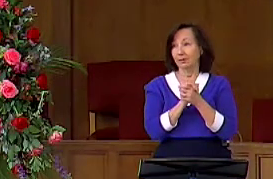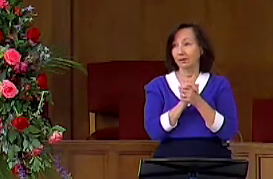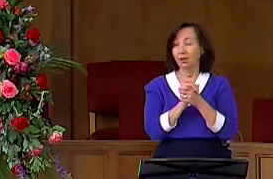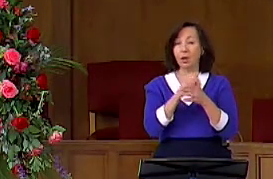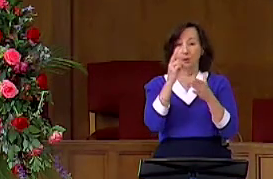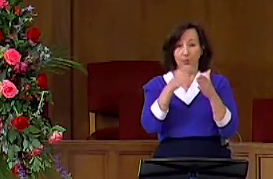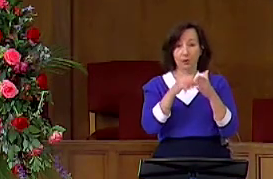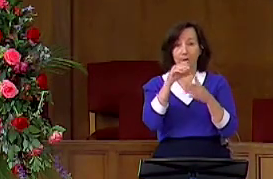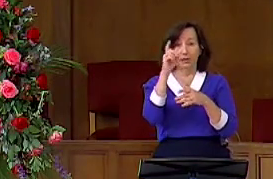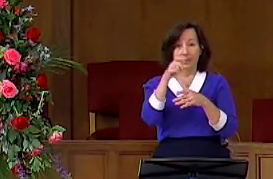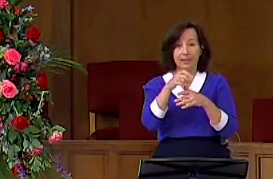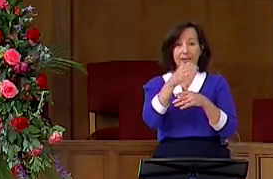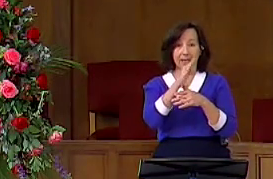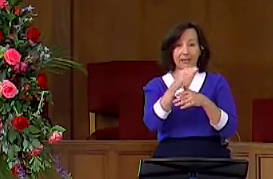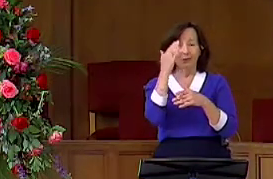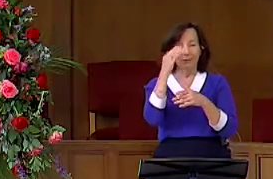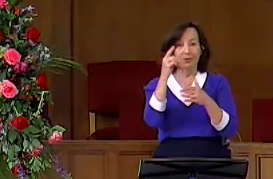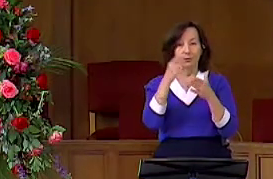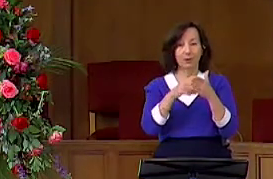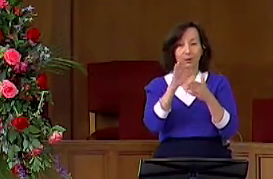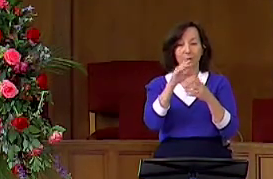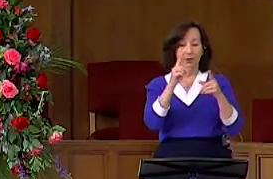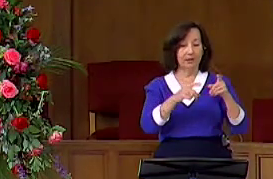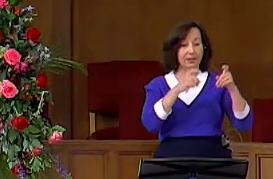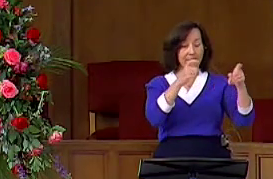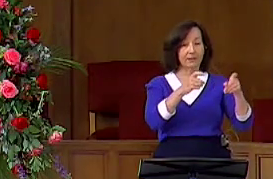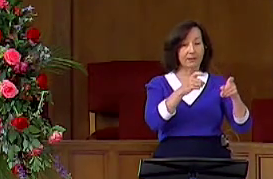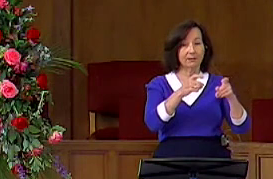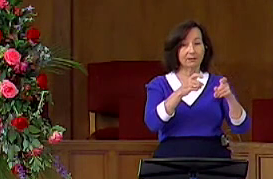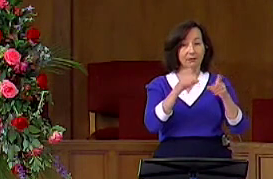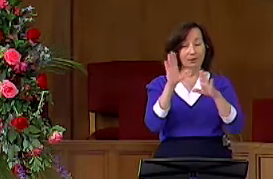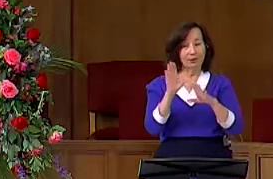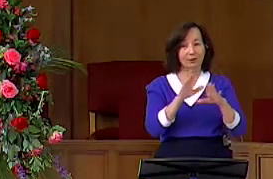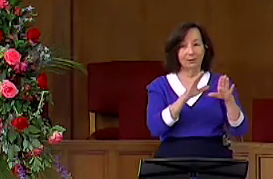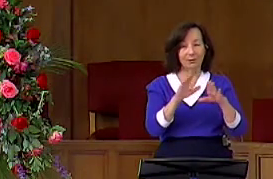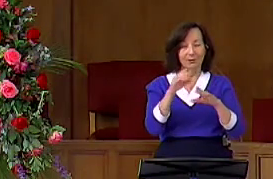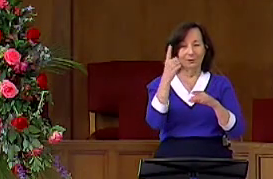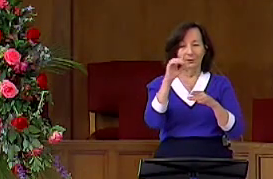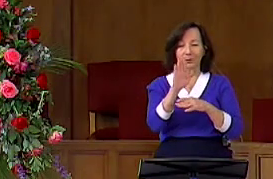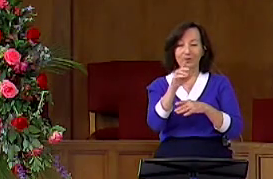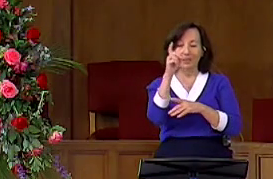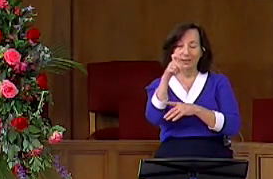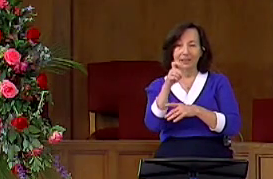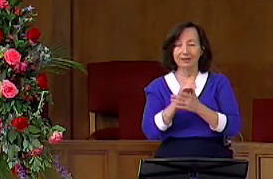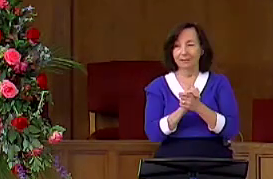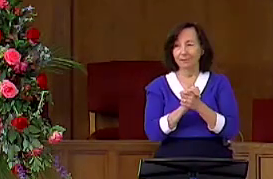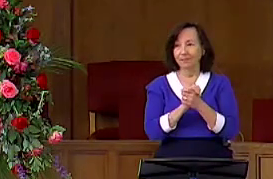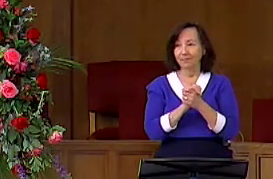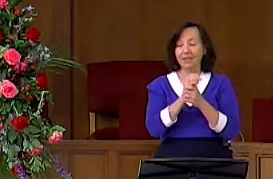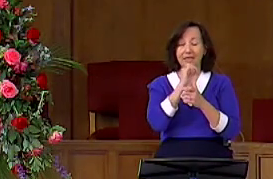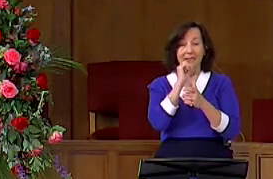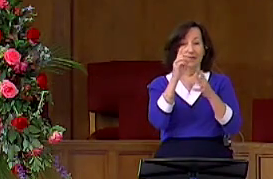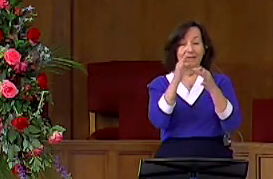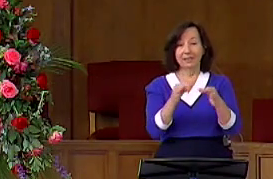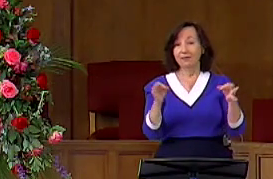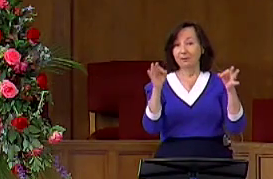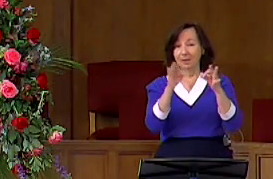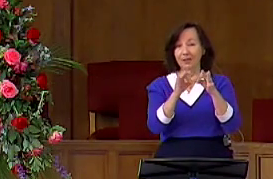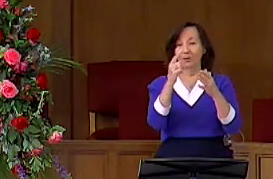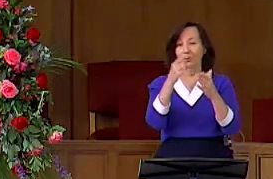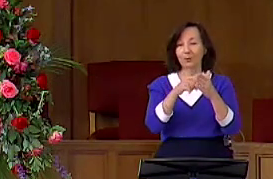are, God already knows what your gift is supposed to do for those needs. It doesn't even matter what